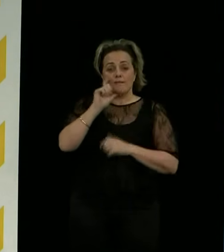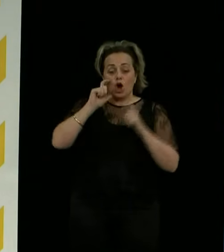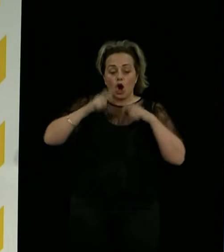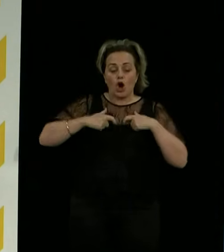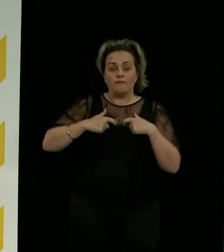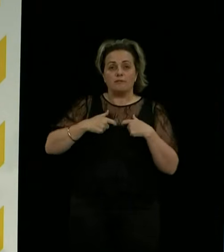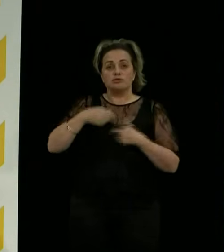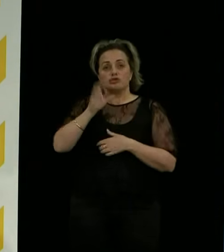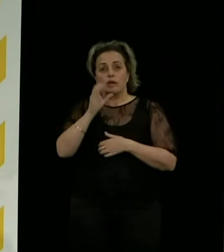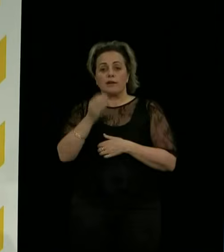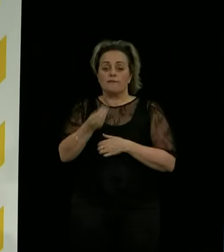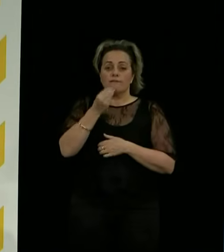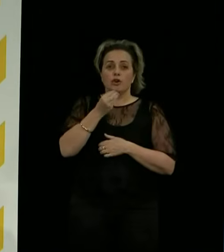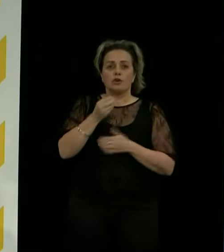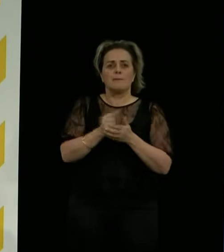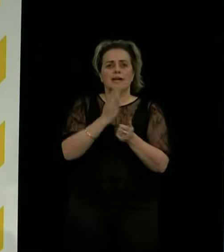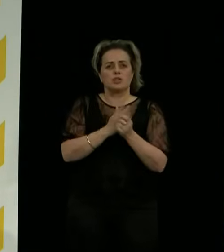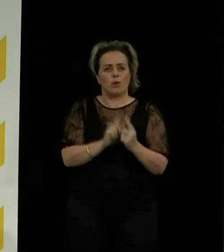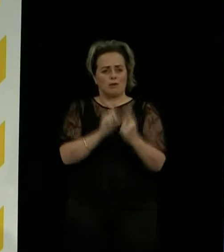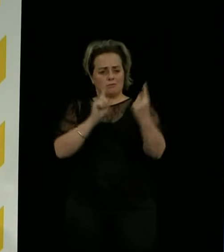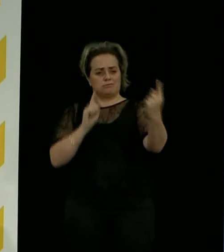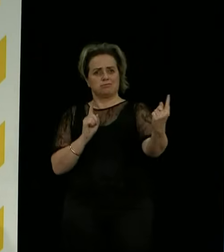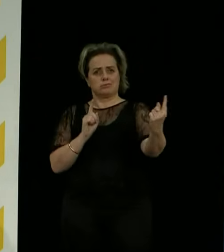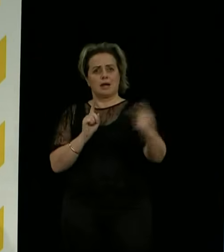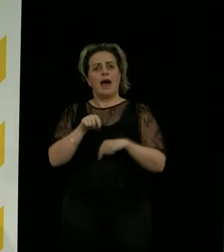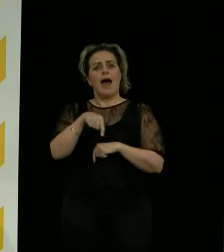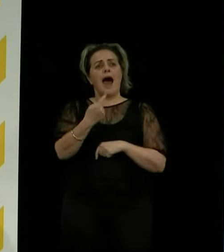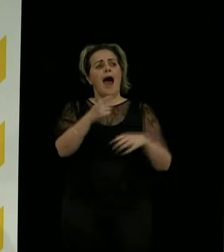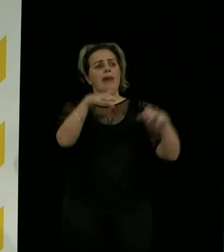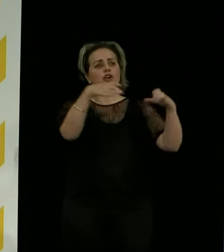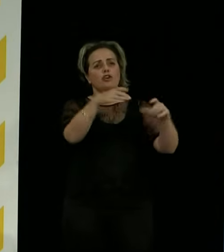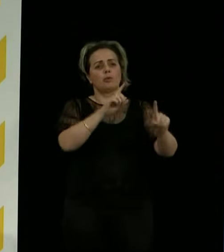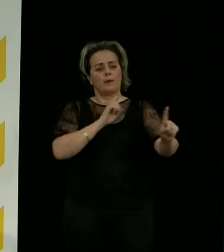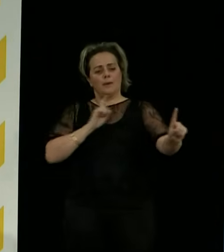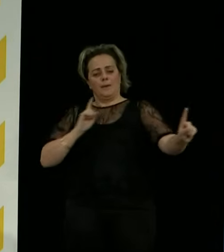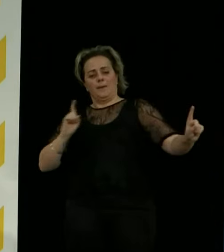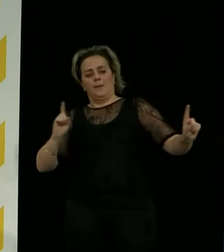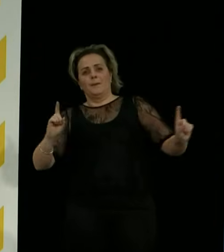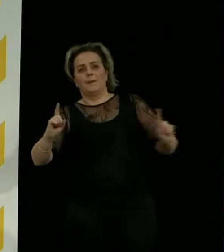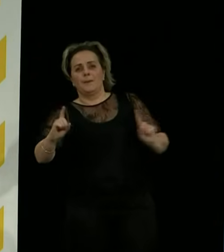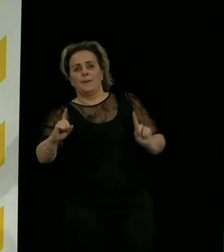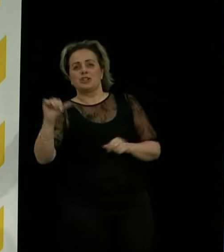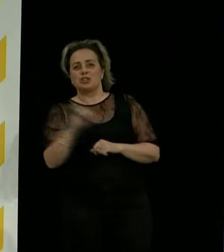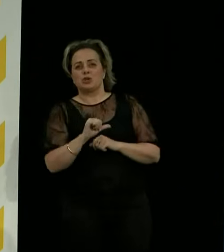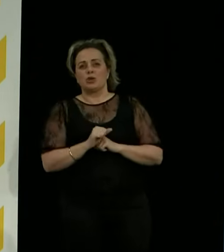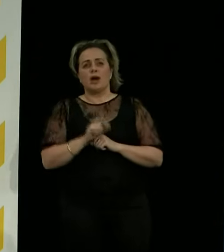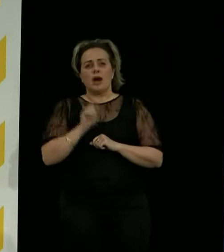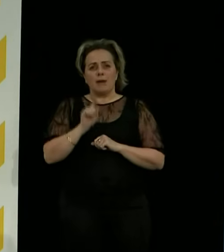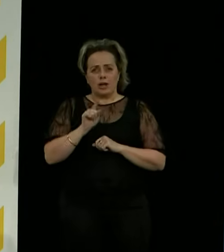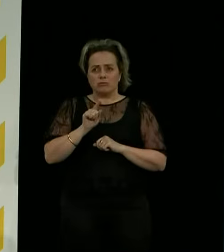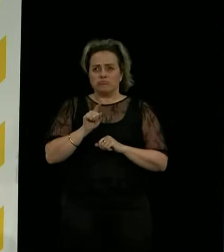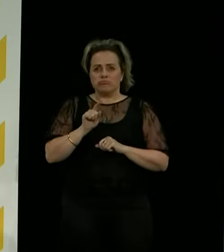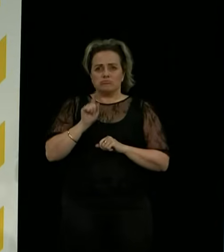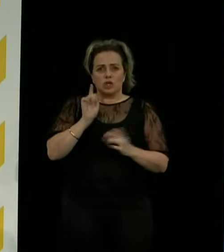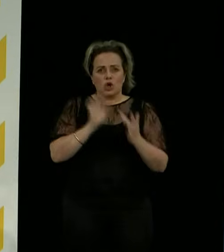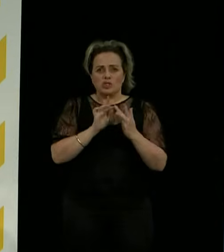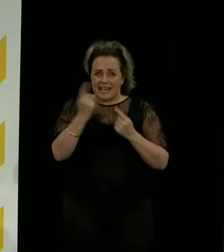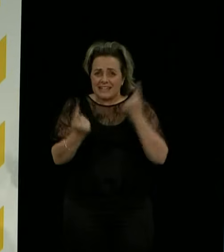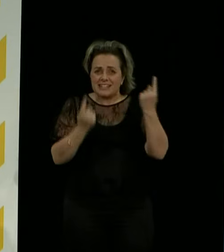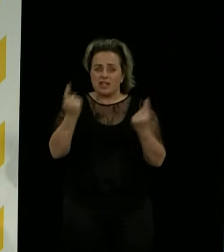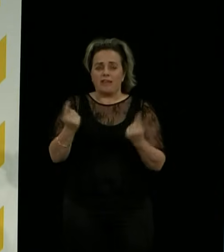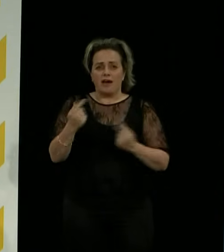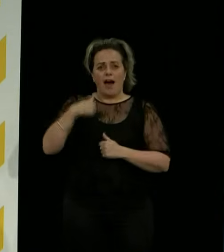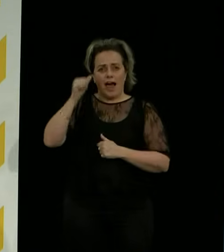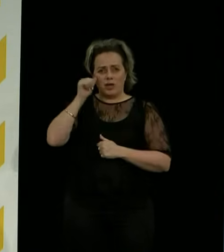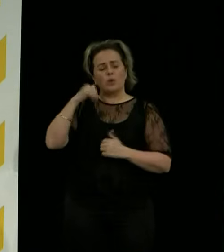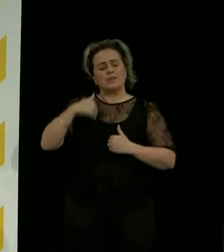your distance. Give other groups a wide berth. But reach out and see people. I know it will help get people